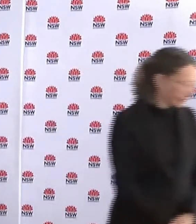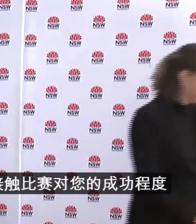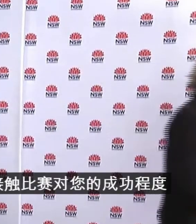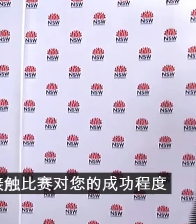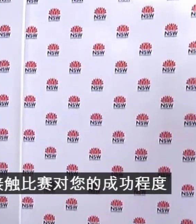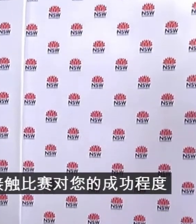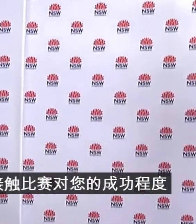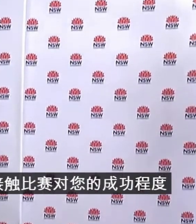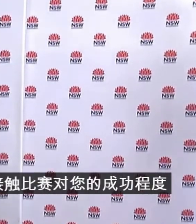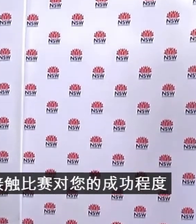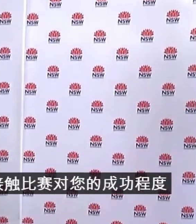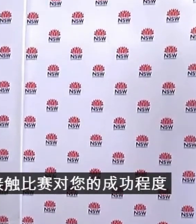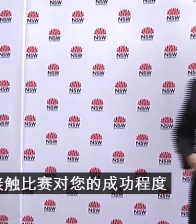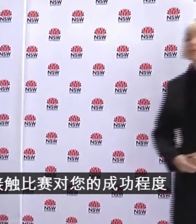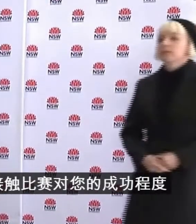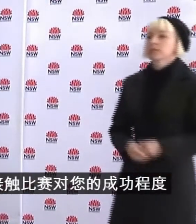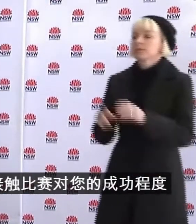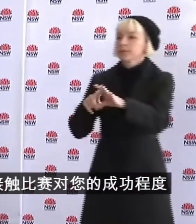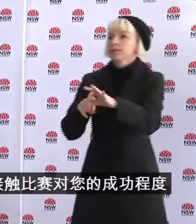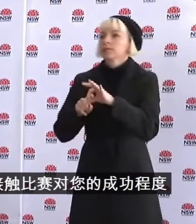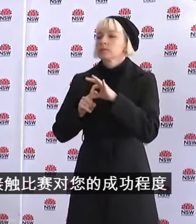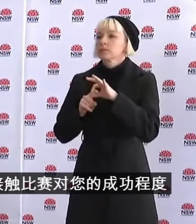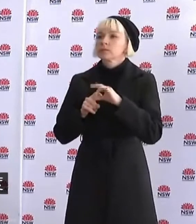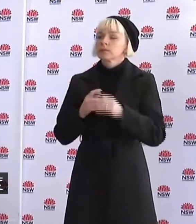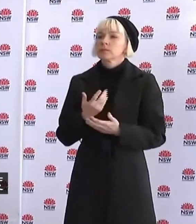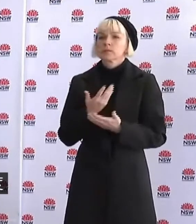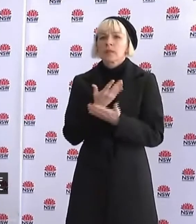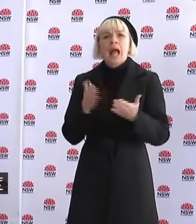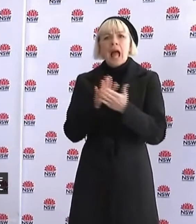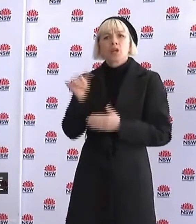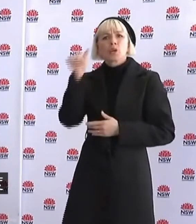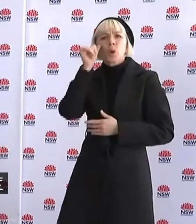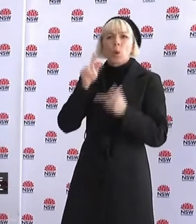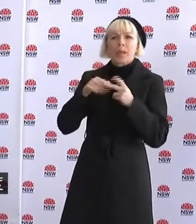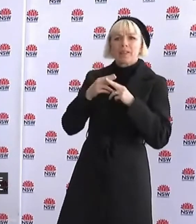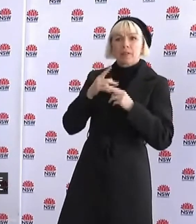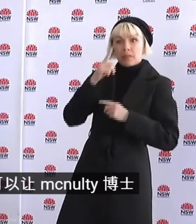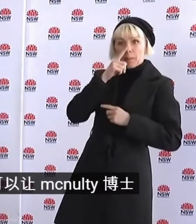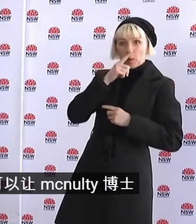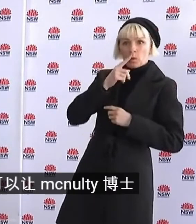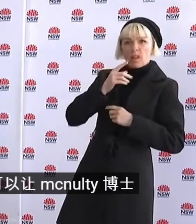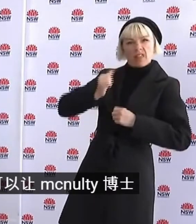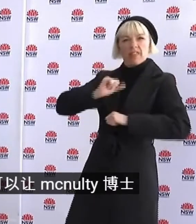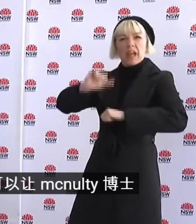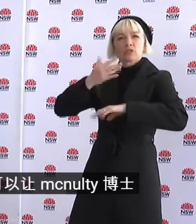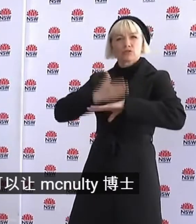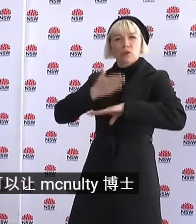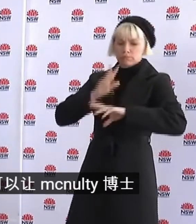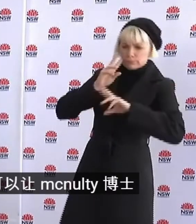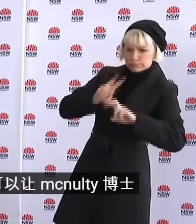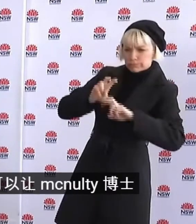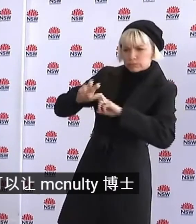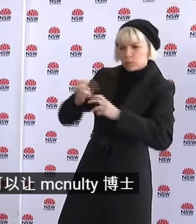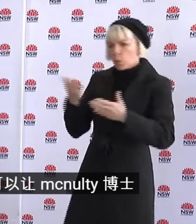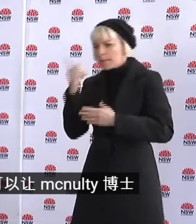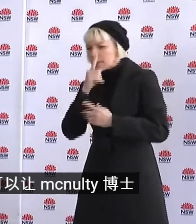Contact tracing, is there a metric that you're measuring how successful our contact tracers, in terms of how quickly they get to cases or identifying people? Is